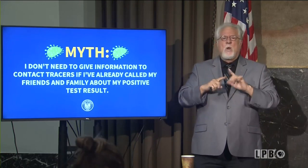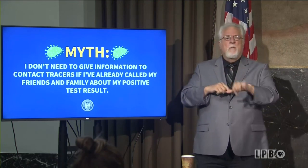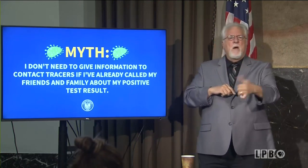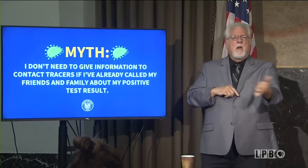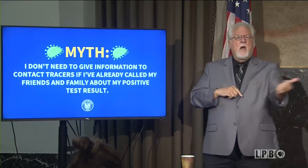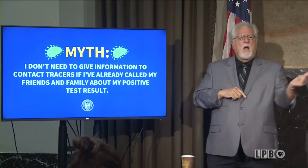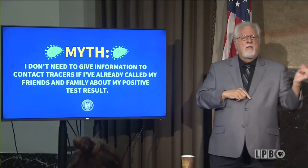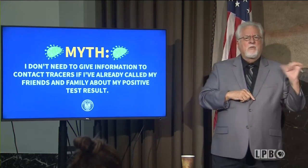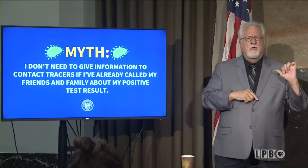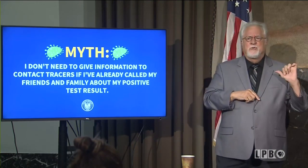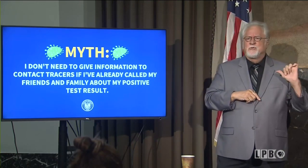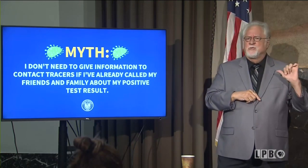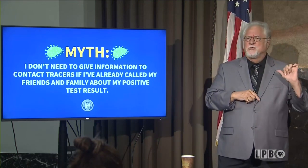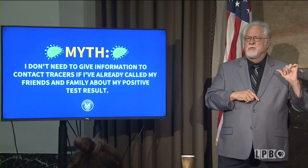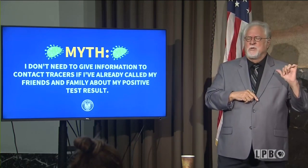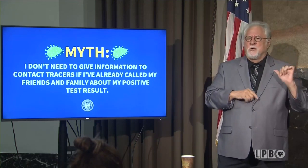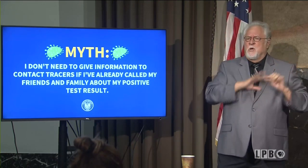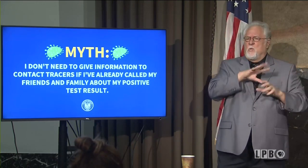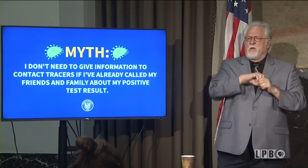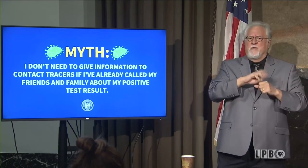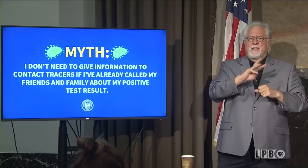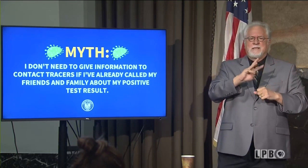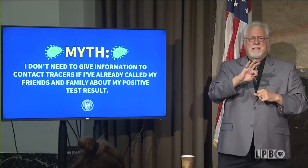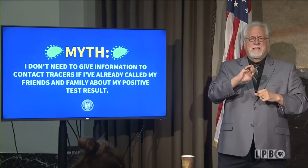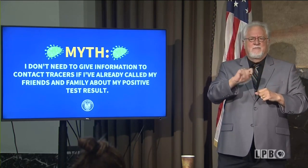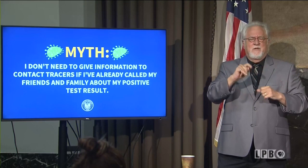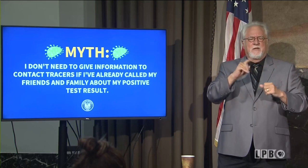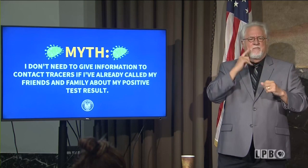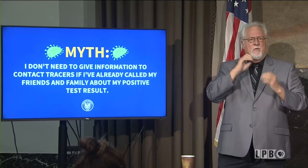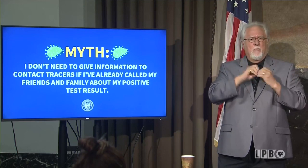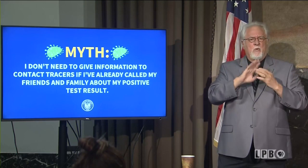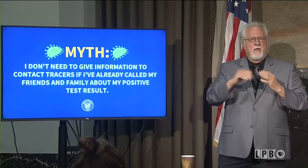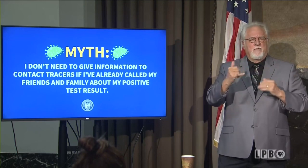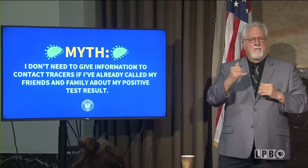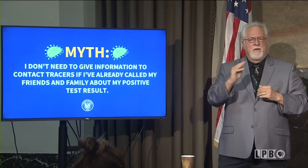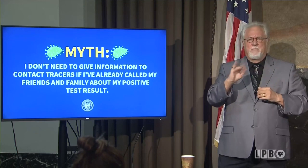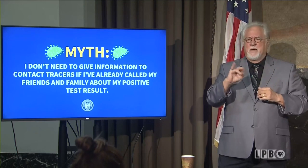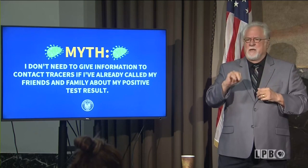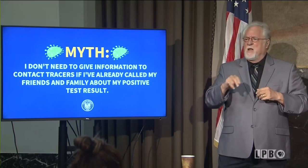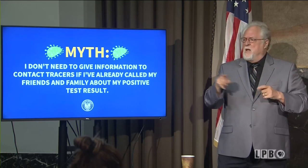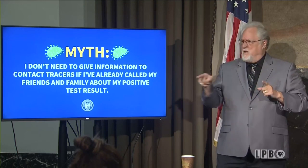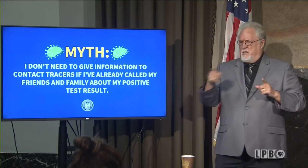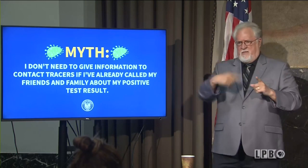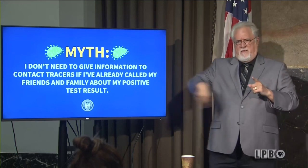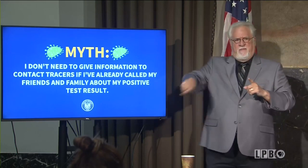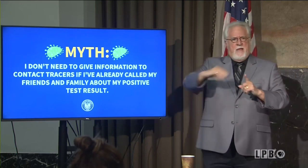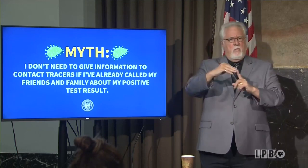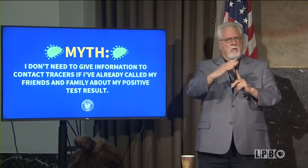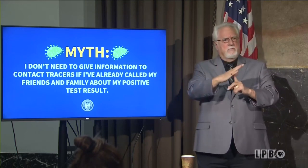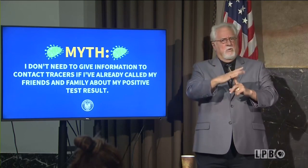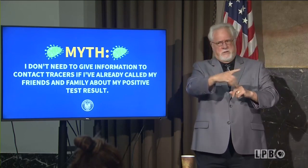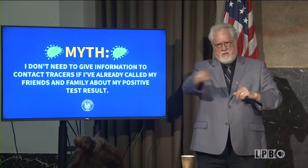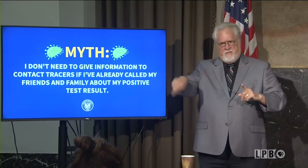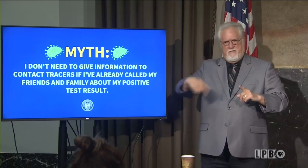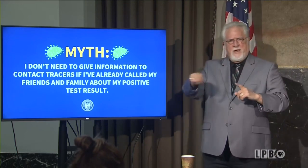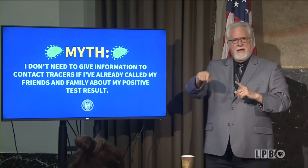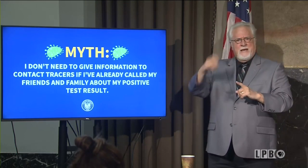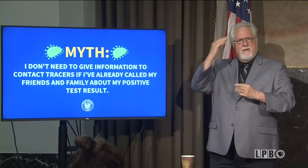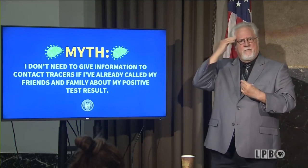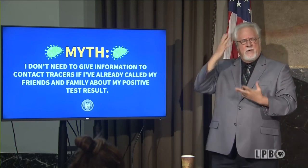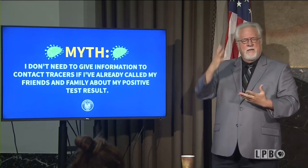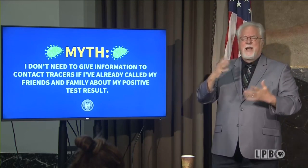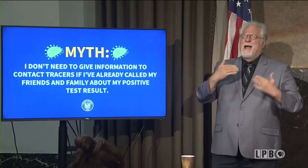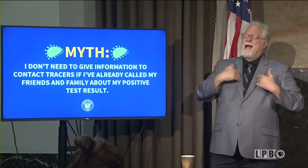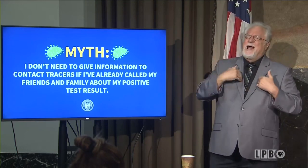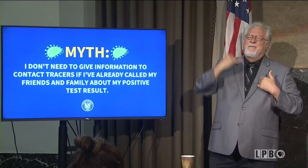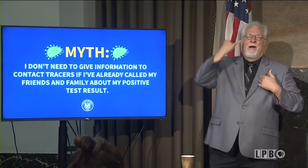had exposure to you within 6 feet for more than 15 minutes? They were exposed. They need information. There's a myth